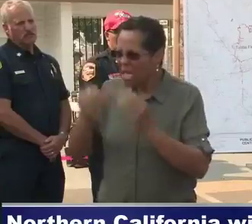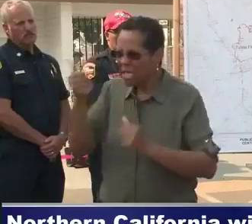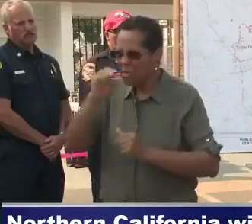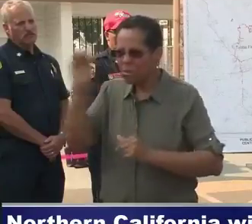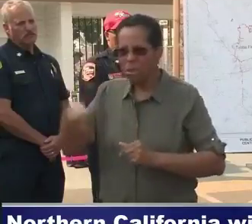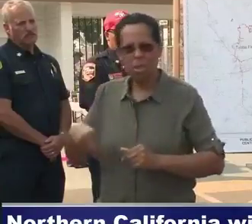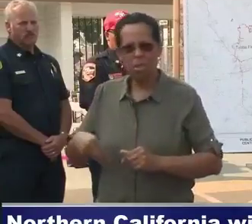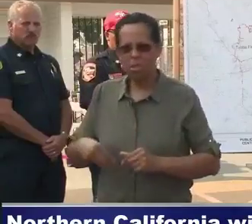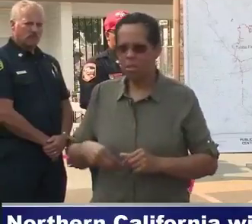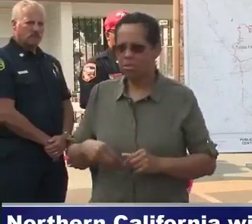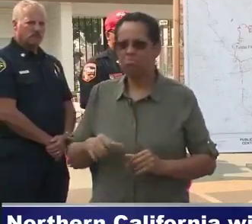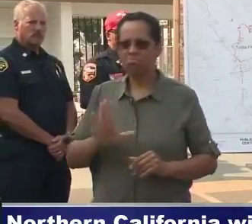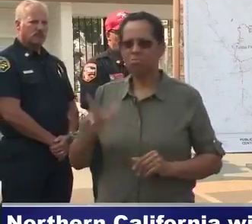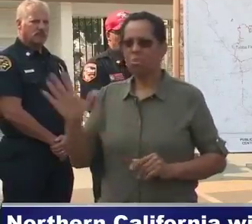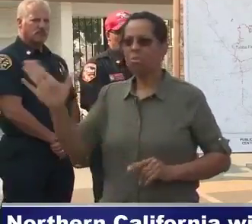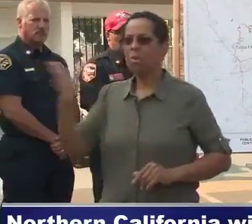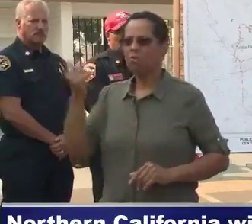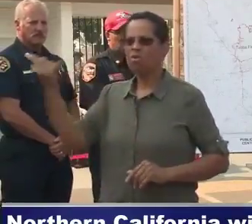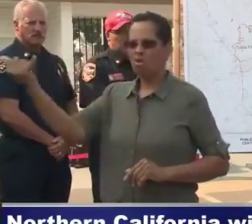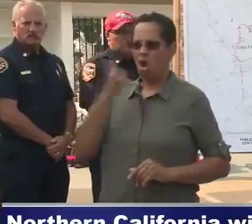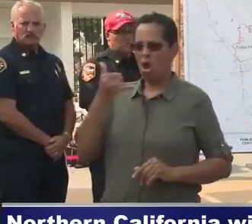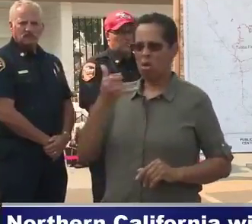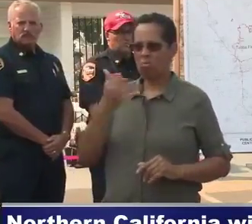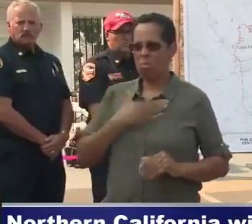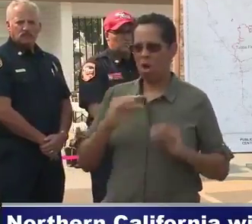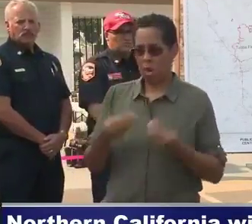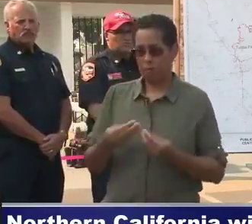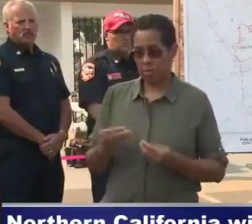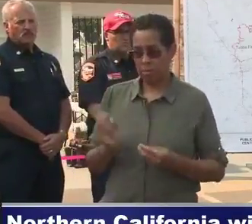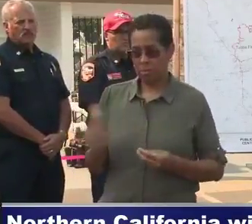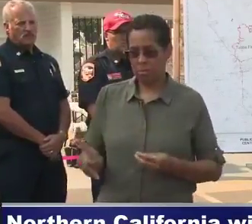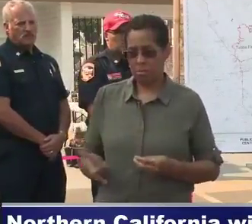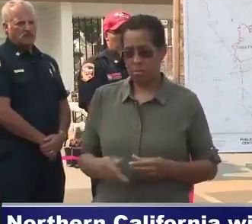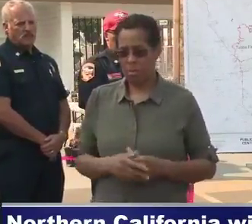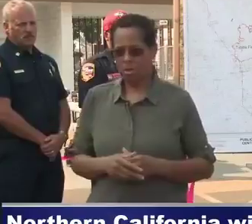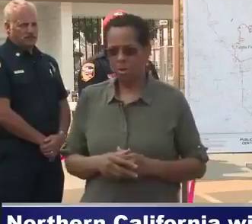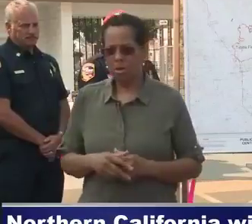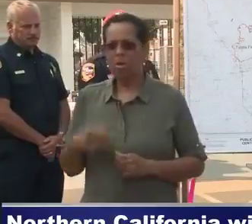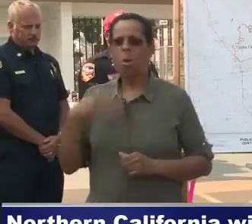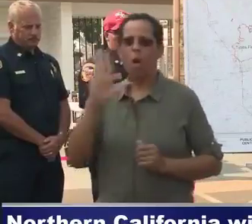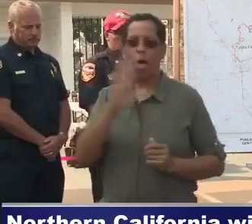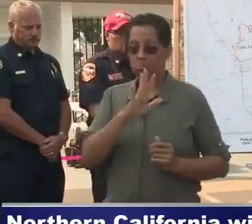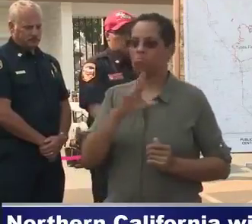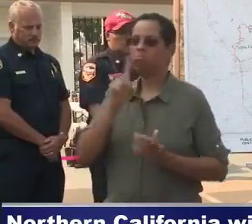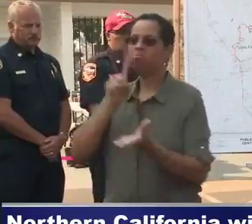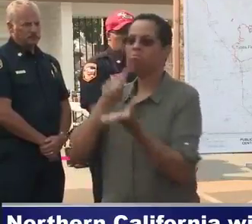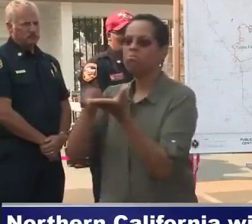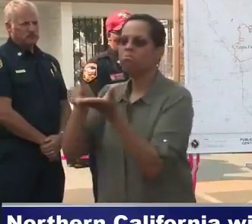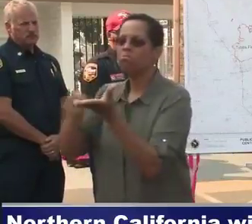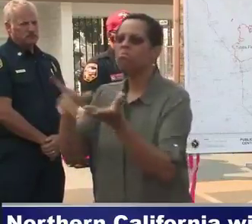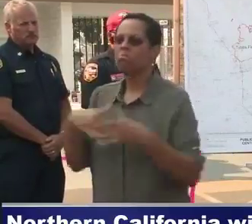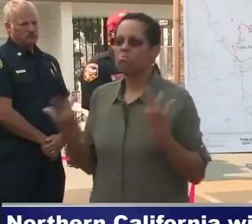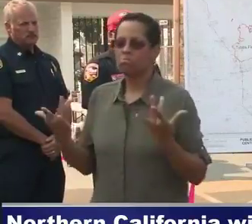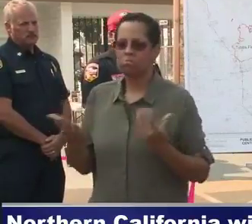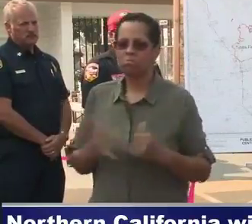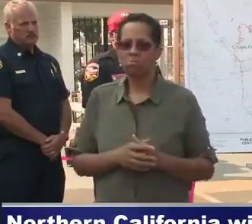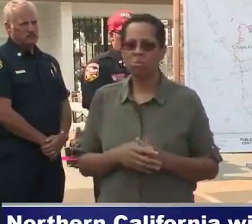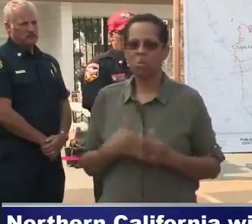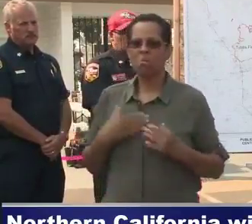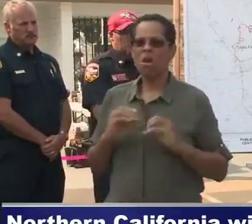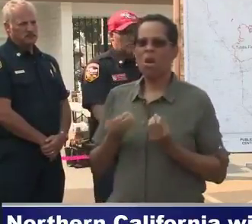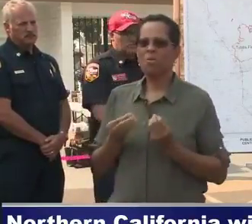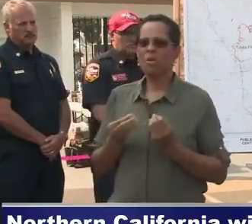our office and report it in, and we'll do an investigation into it. So just contact the DA's office, and we will follow up on it,